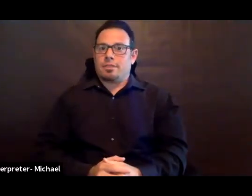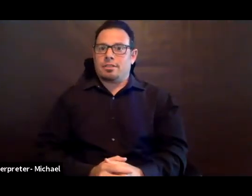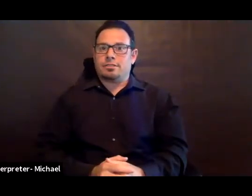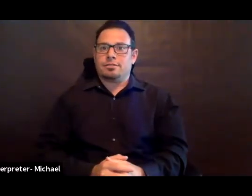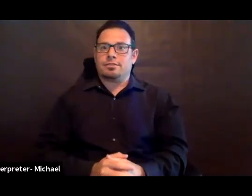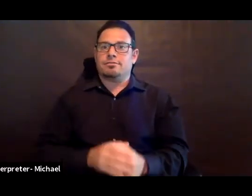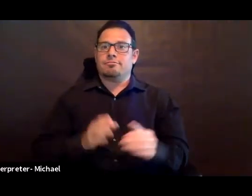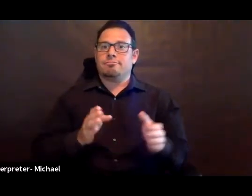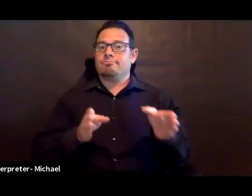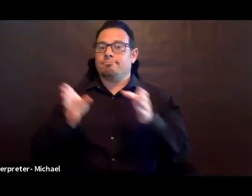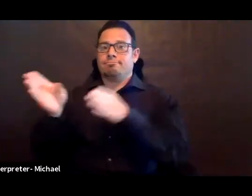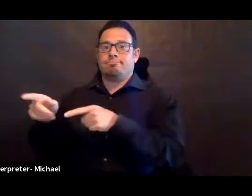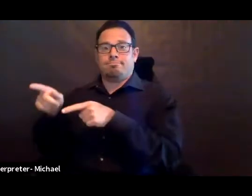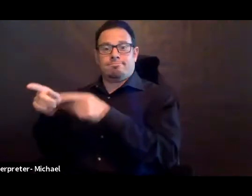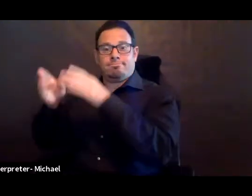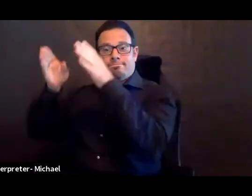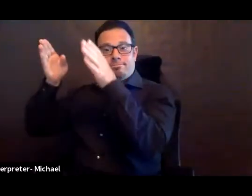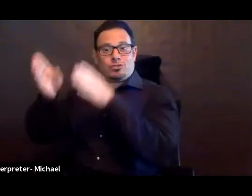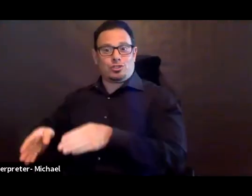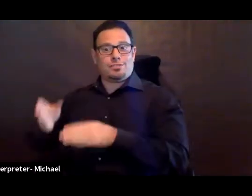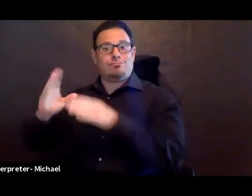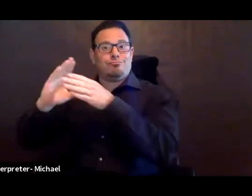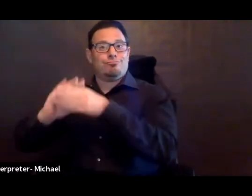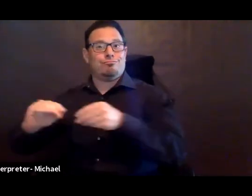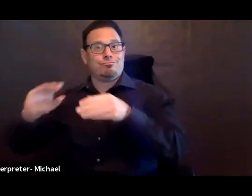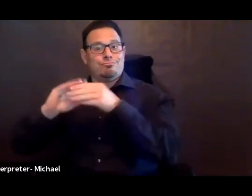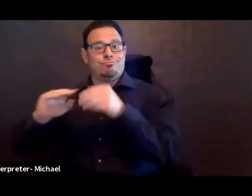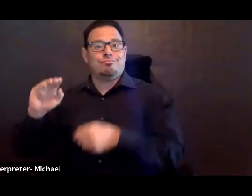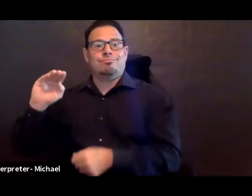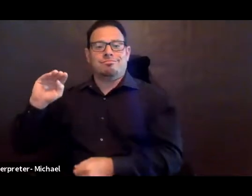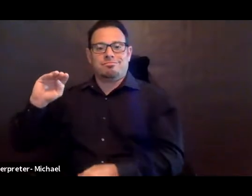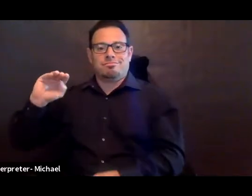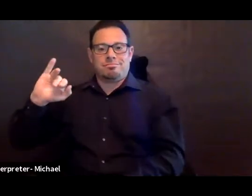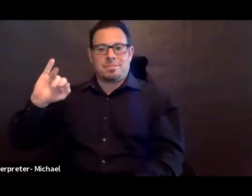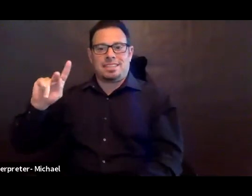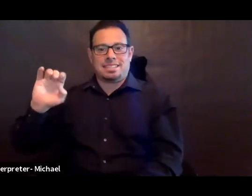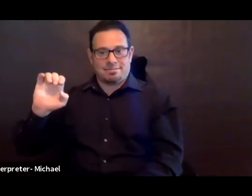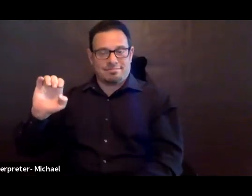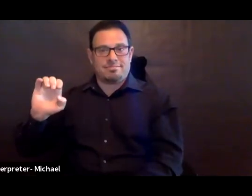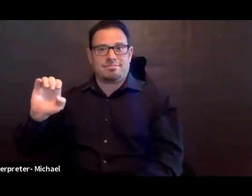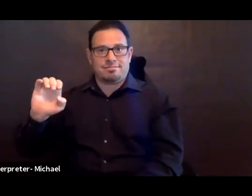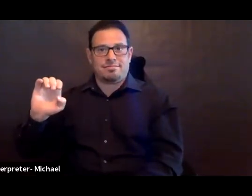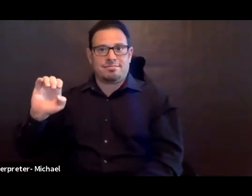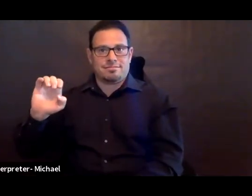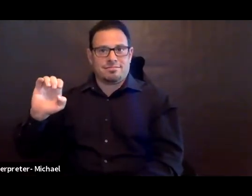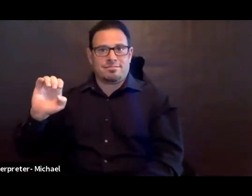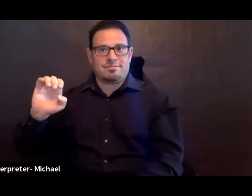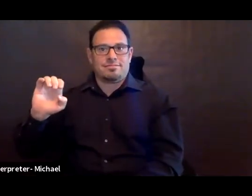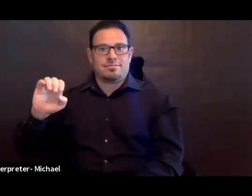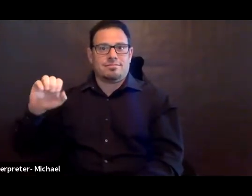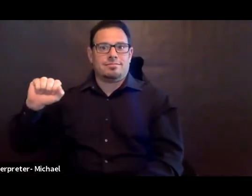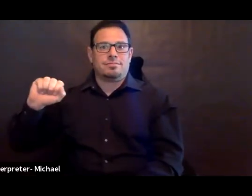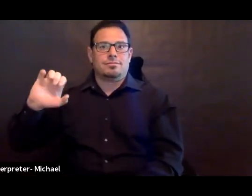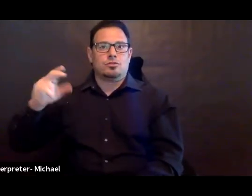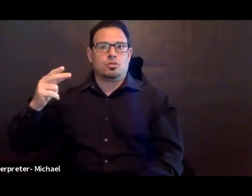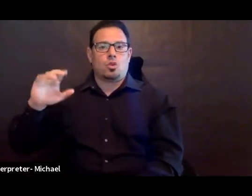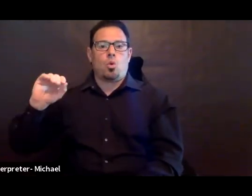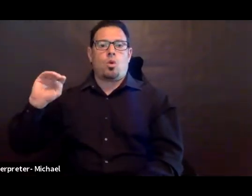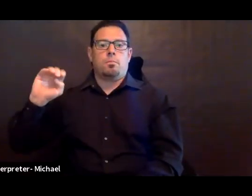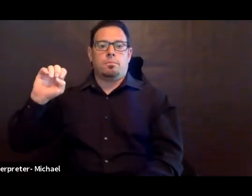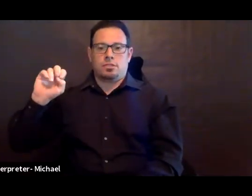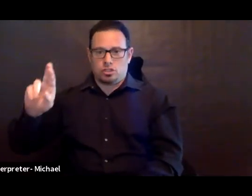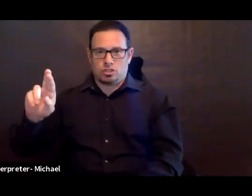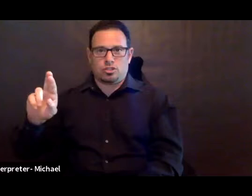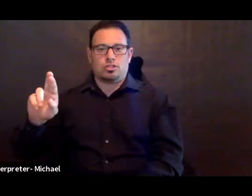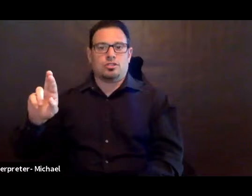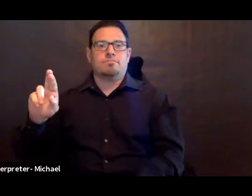sir. Well, thank you for joining us for the COVID-19 media briefing call for July 26th. As you all know, this is our